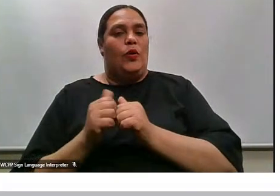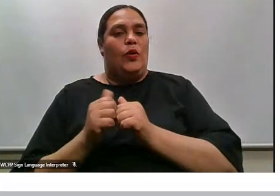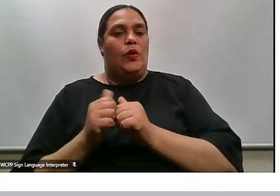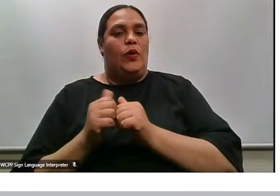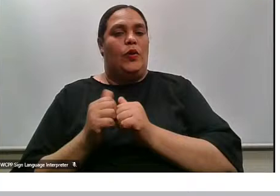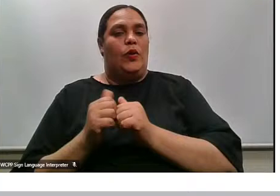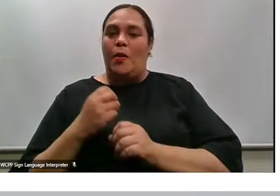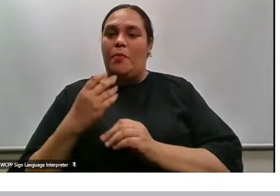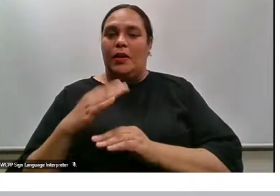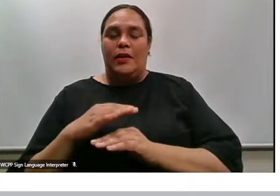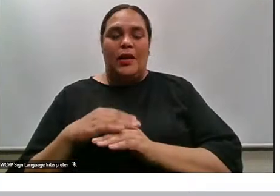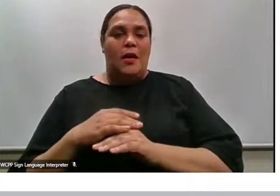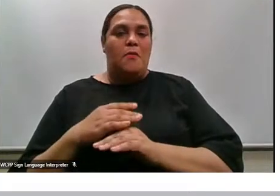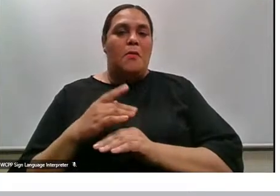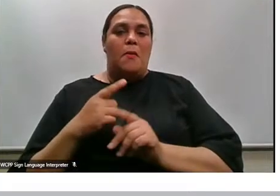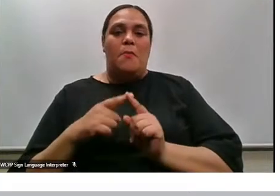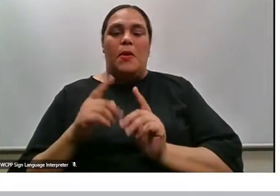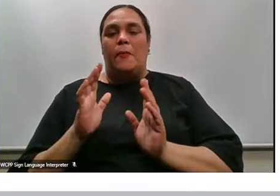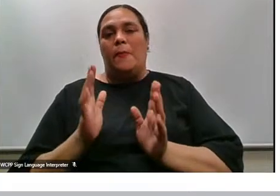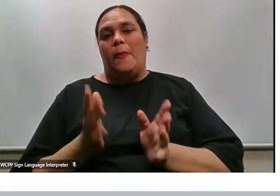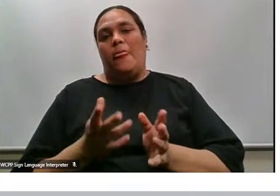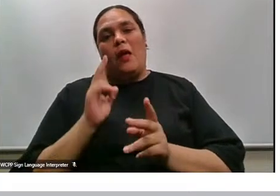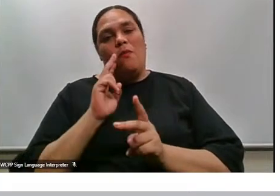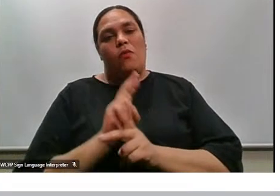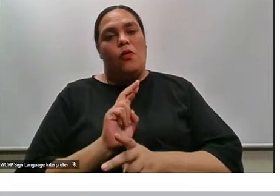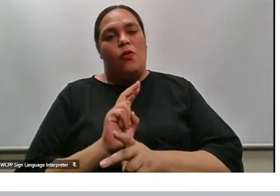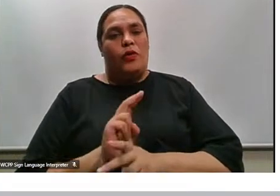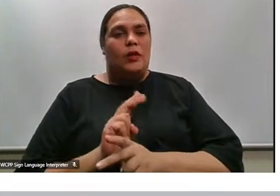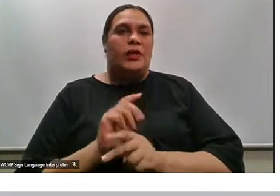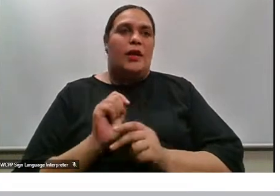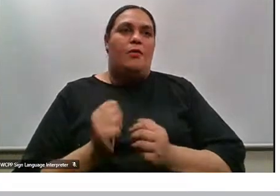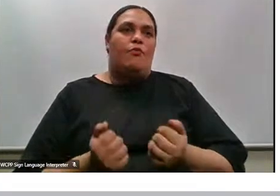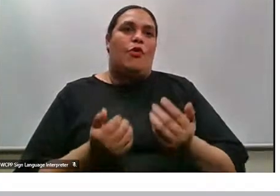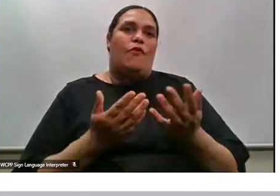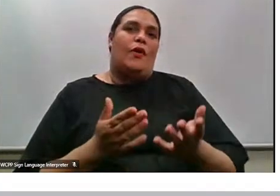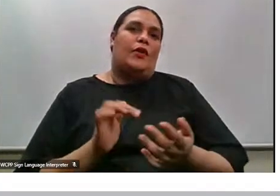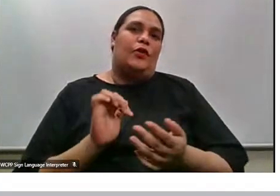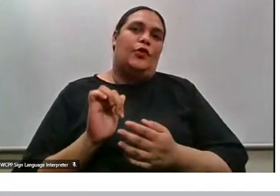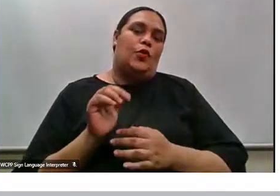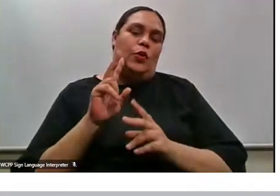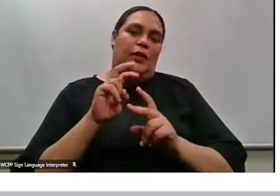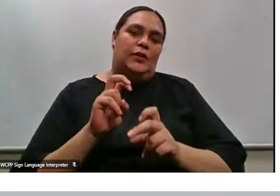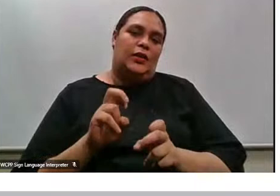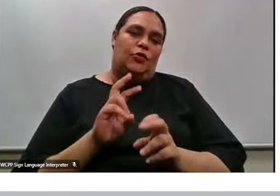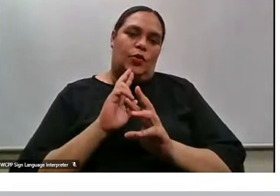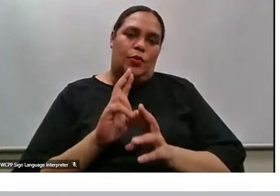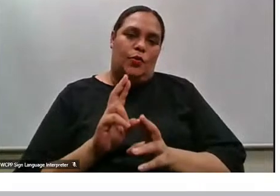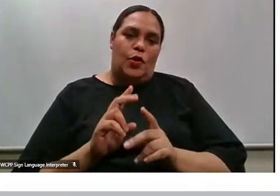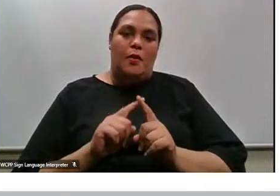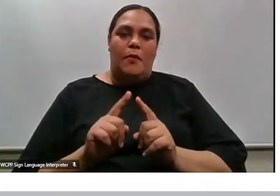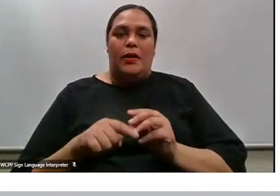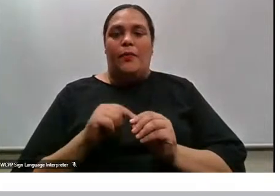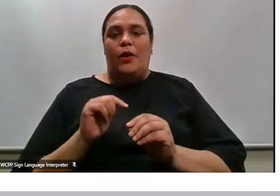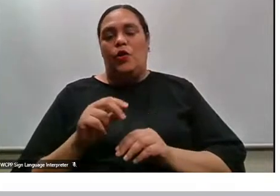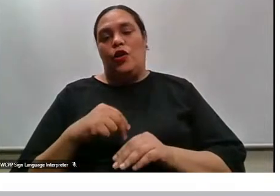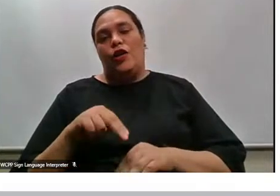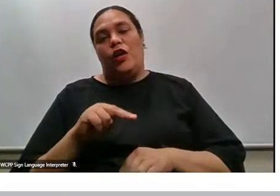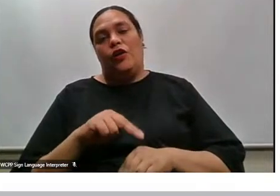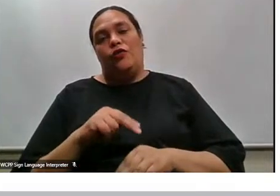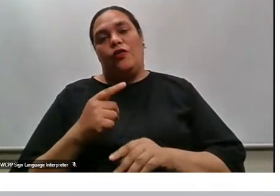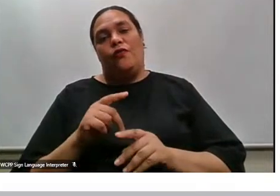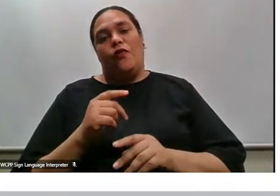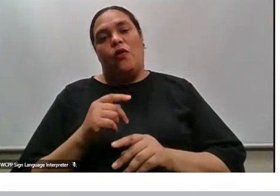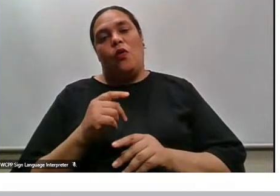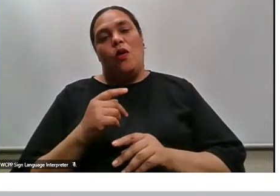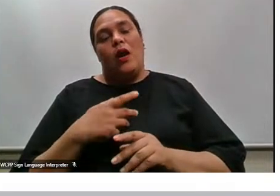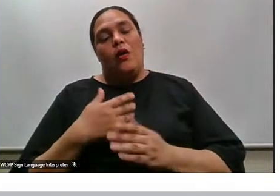instances, as opposed to just monitoring and providing inspection reports. In terms of the nature of the case,